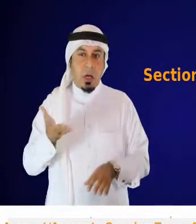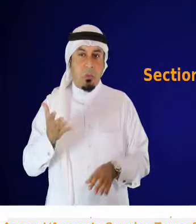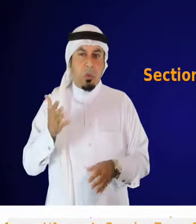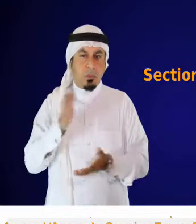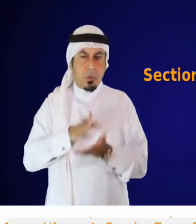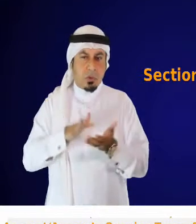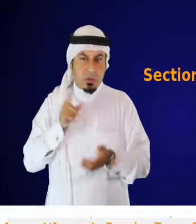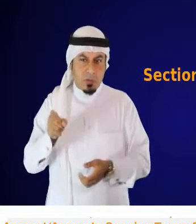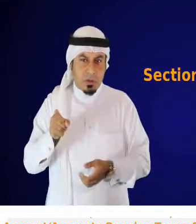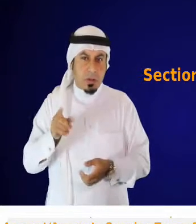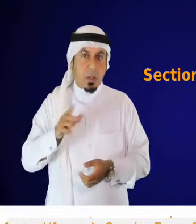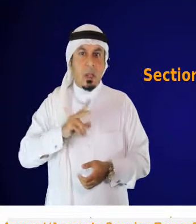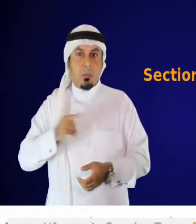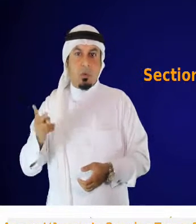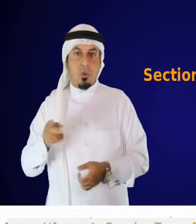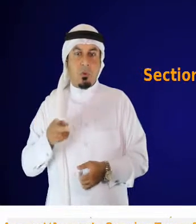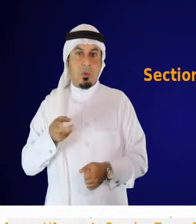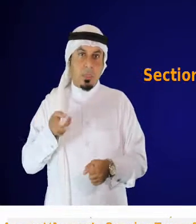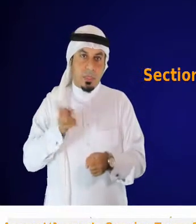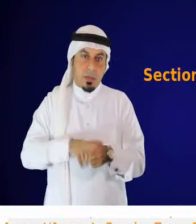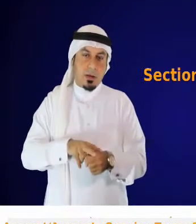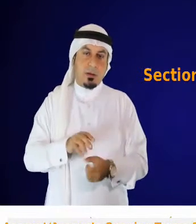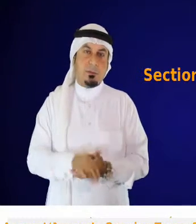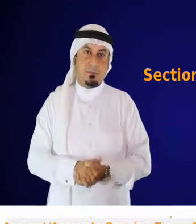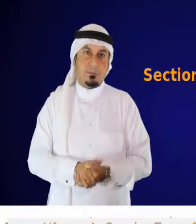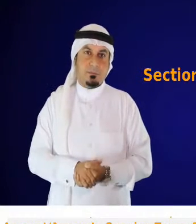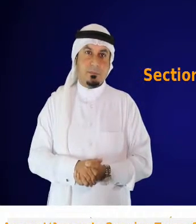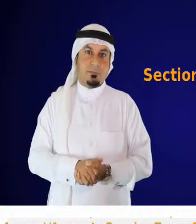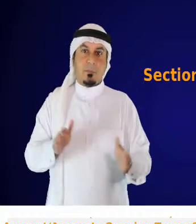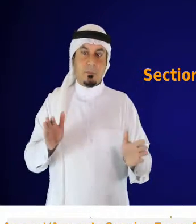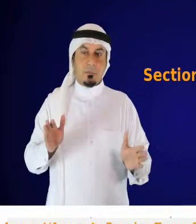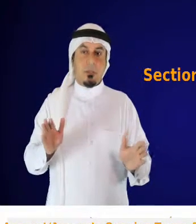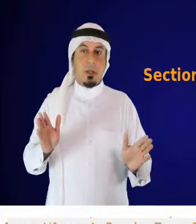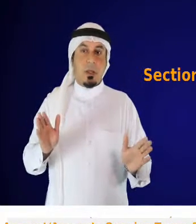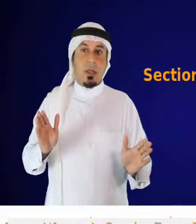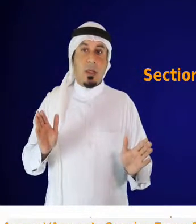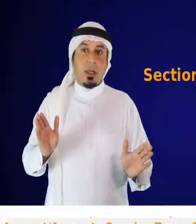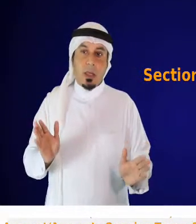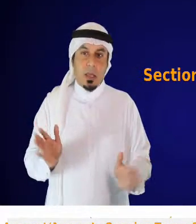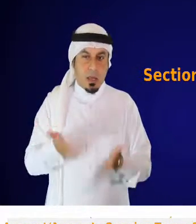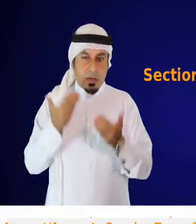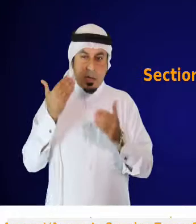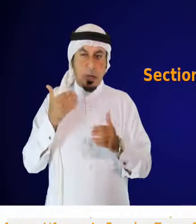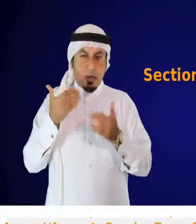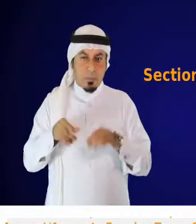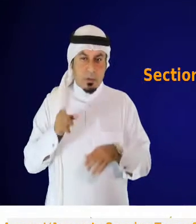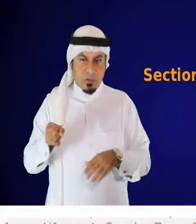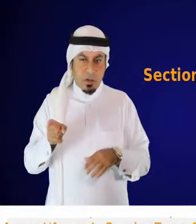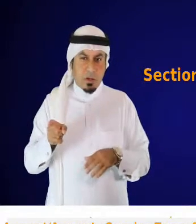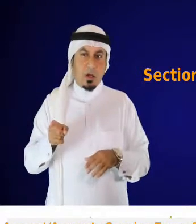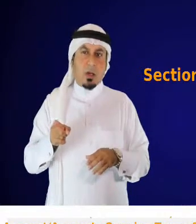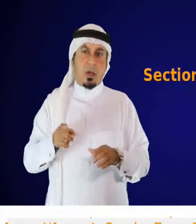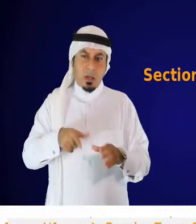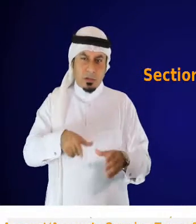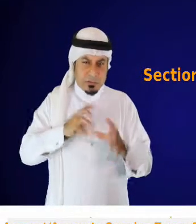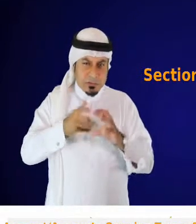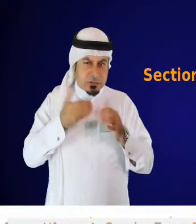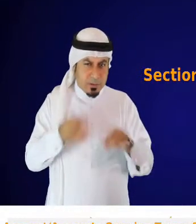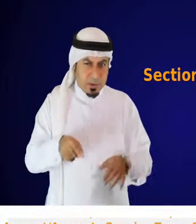4. The customer undertakes to indemnify and hold the bank indemnified from and against any loss or damage occasioned by any